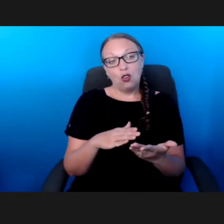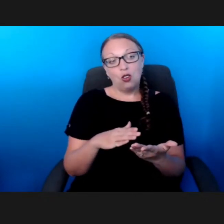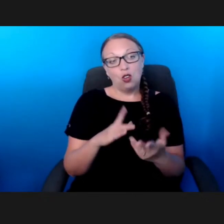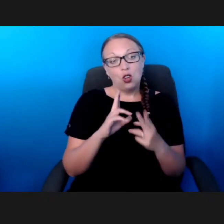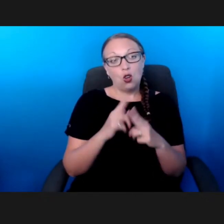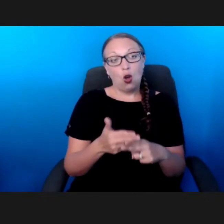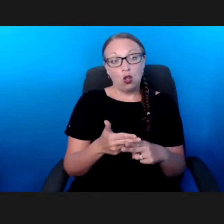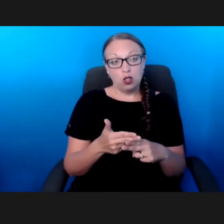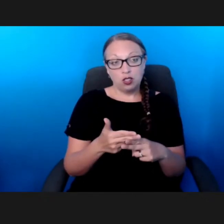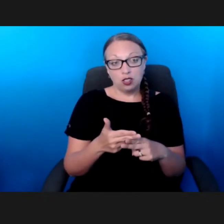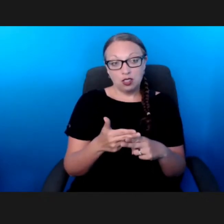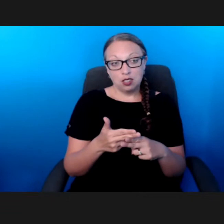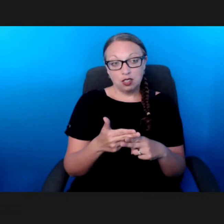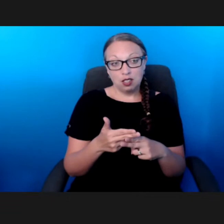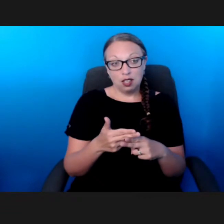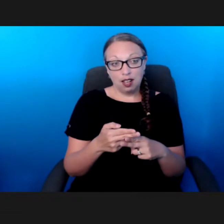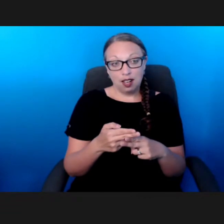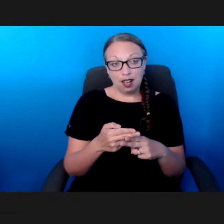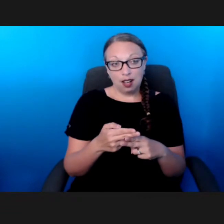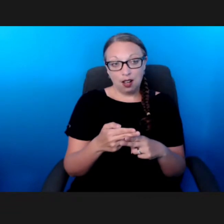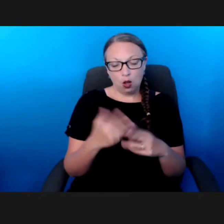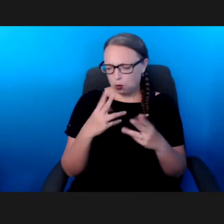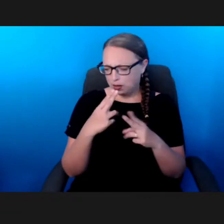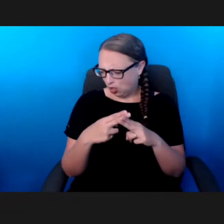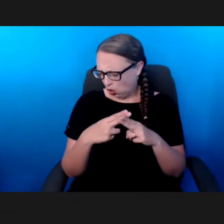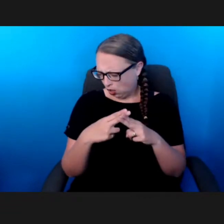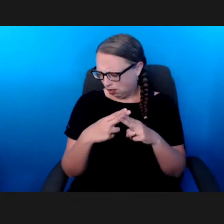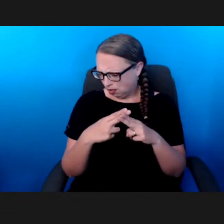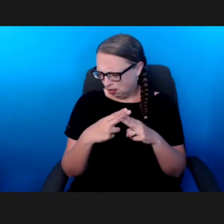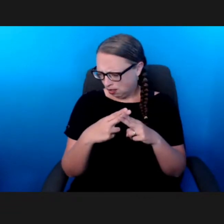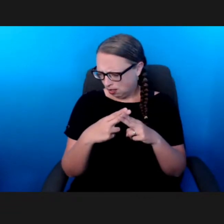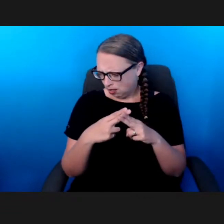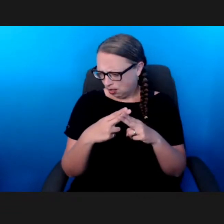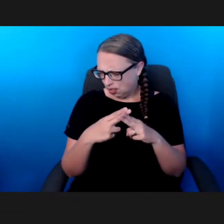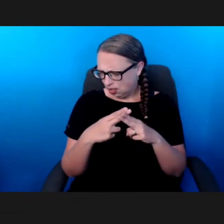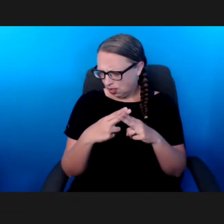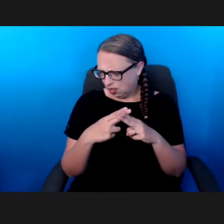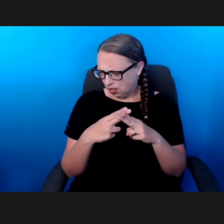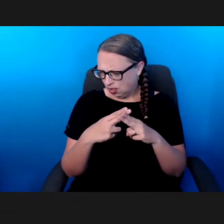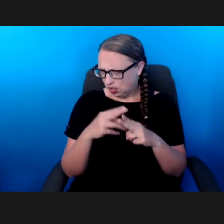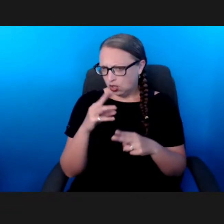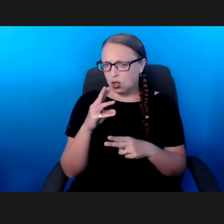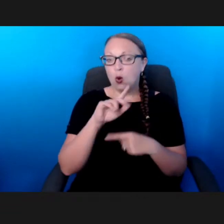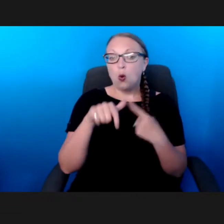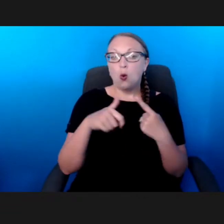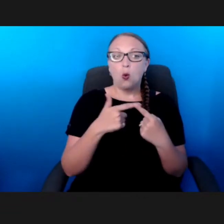called, what's it called? When You Come to the End of the Day.